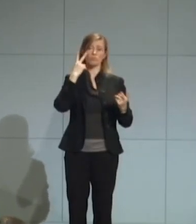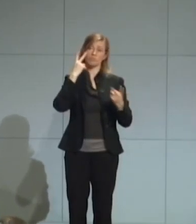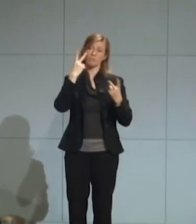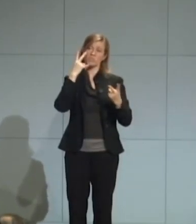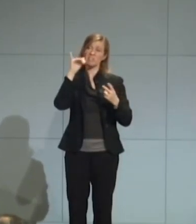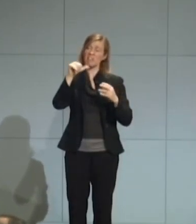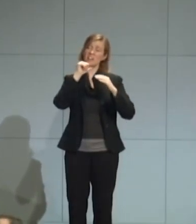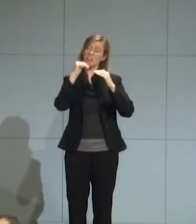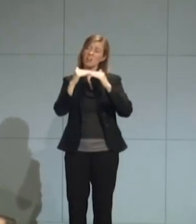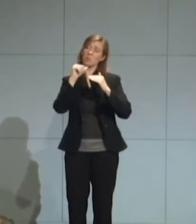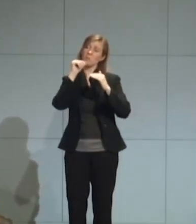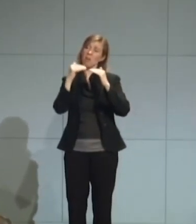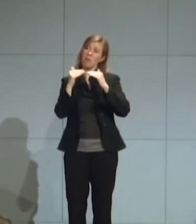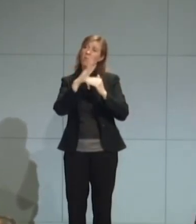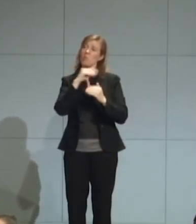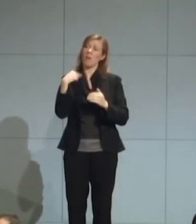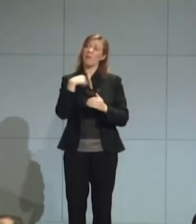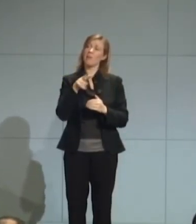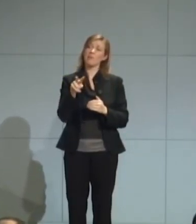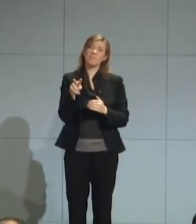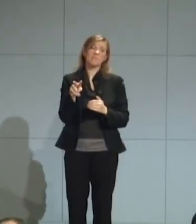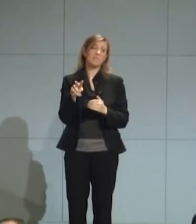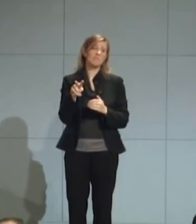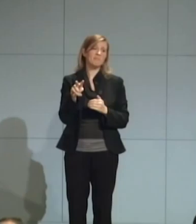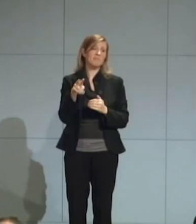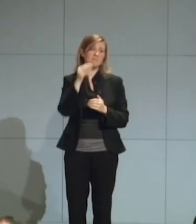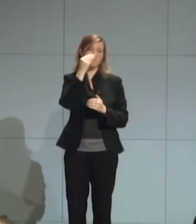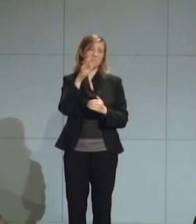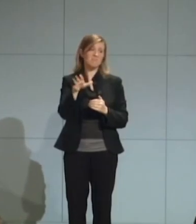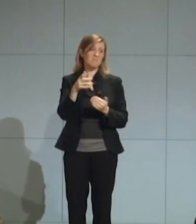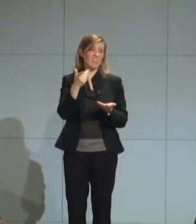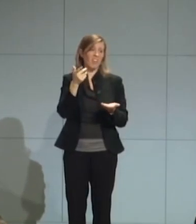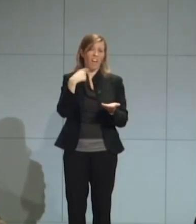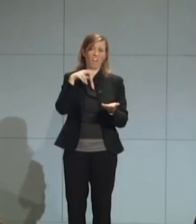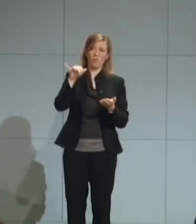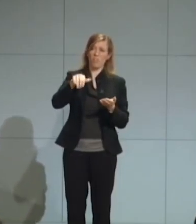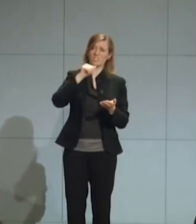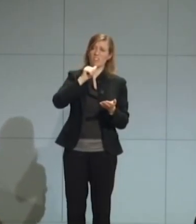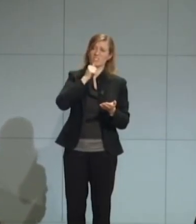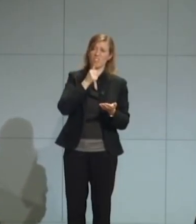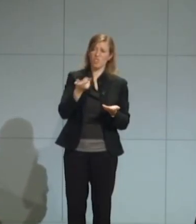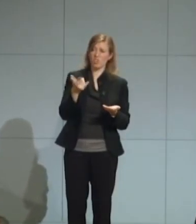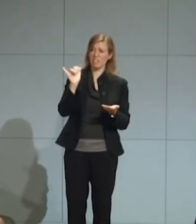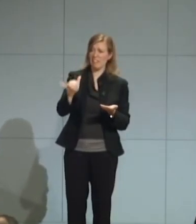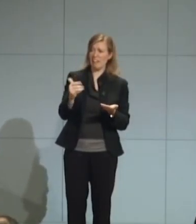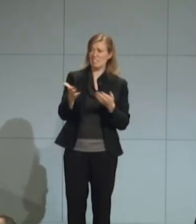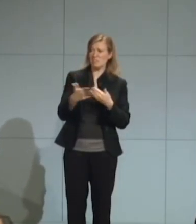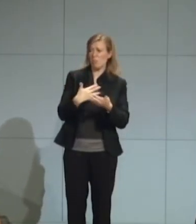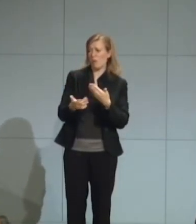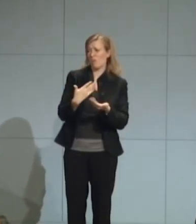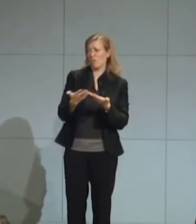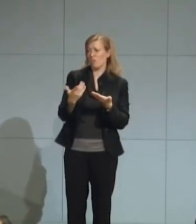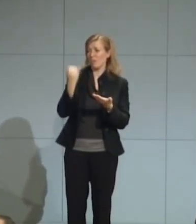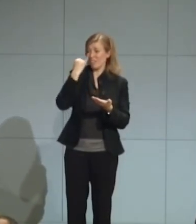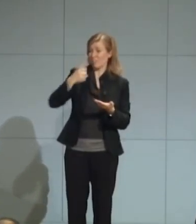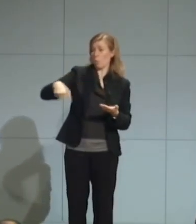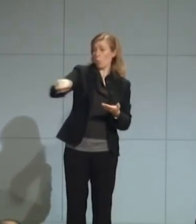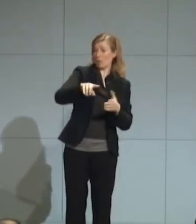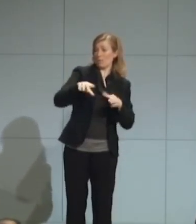had to change and be rewritten. And so now all those white Egyptologists, the Egypt experts by the 1800s